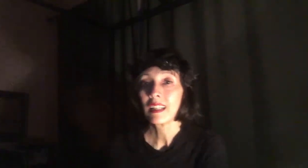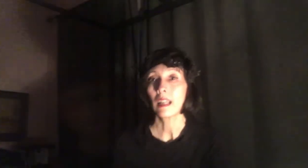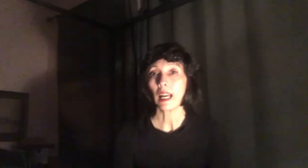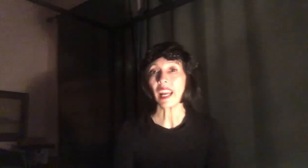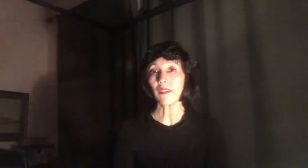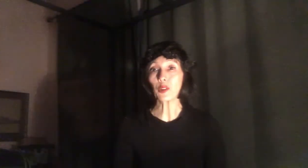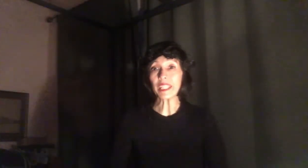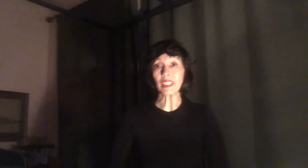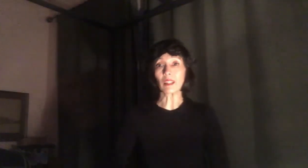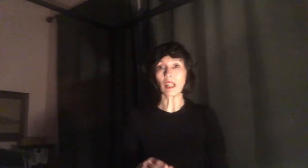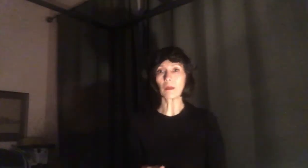I have to kneel a little bit.